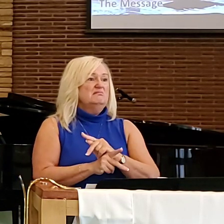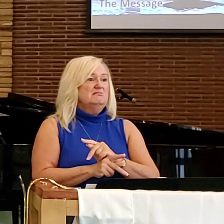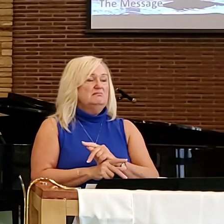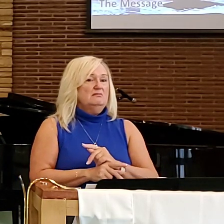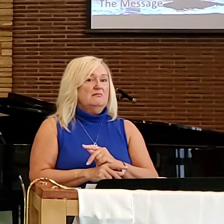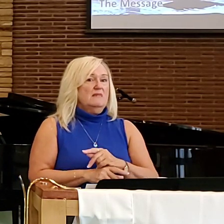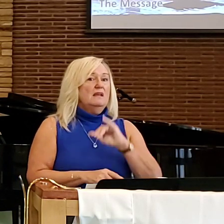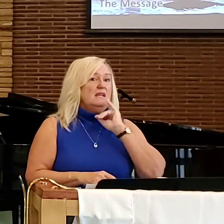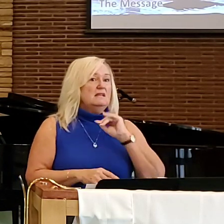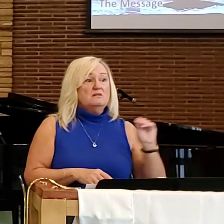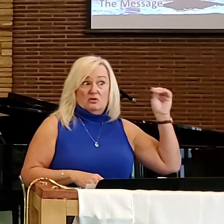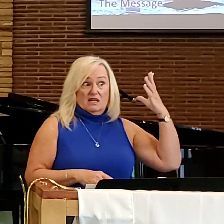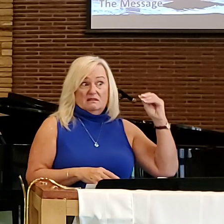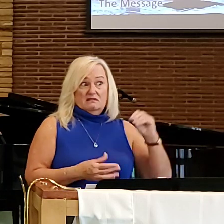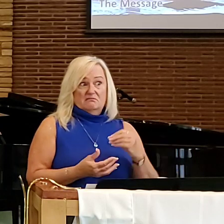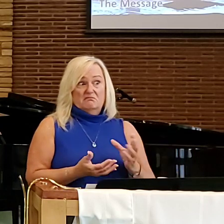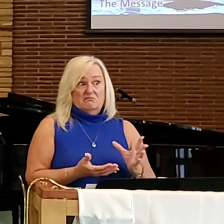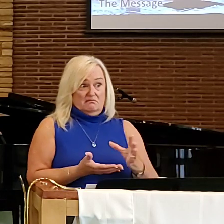Is grace earned?